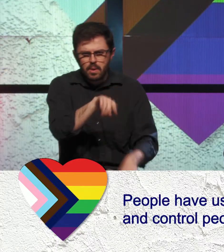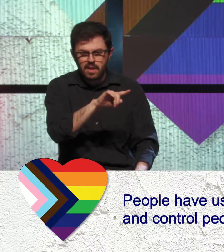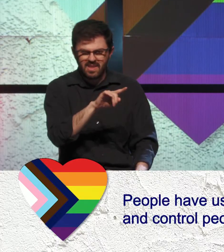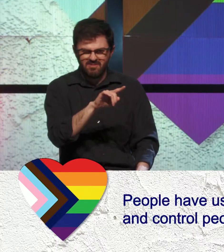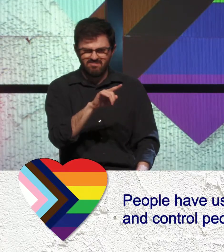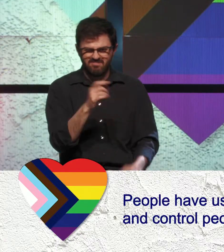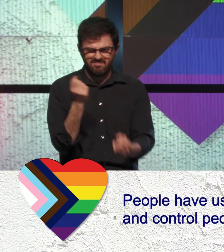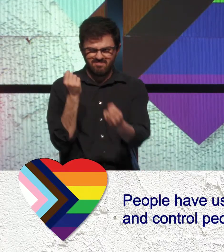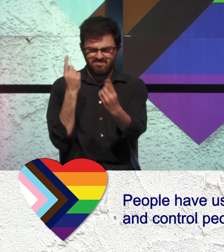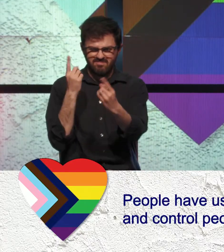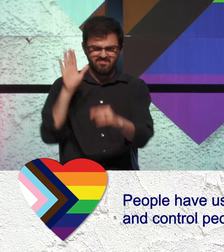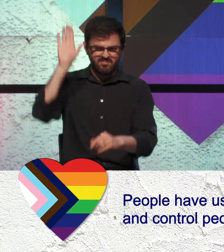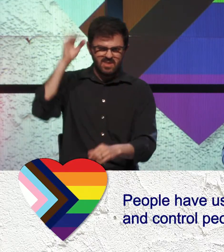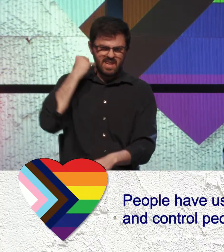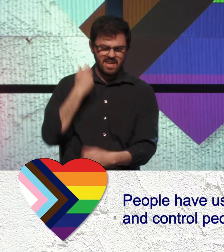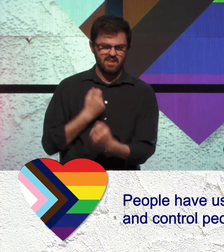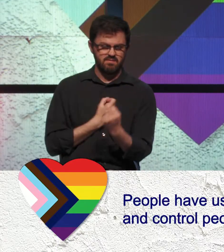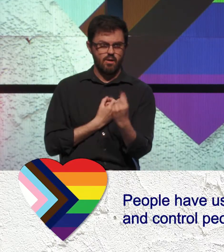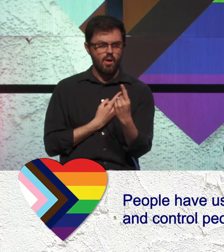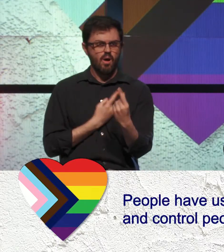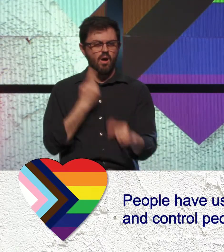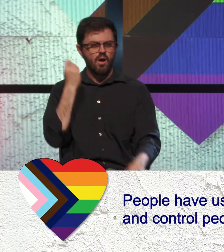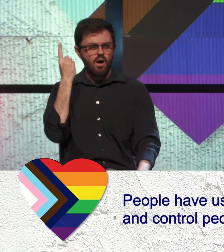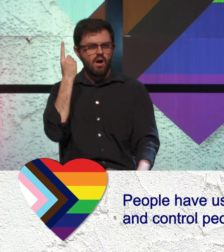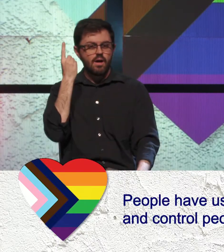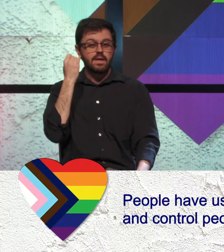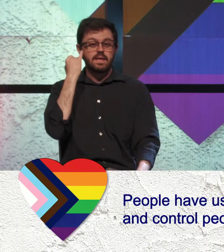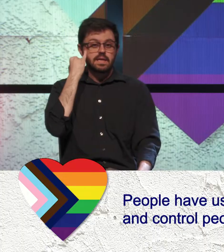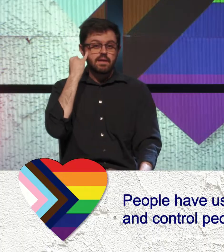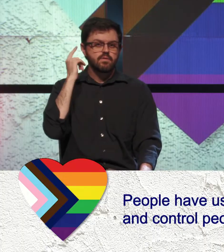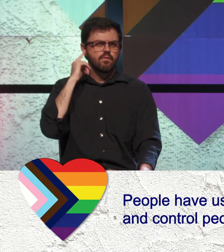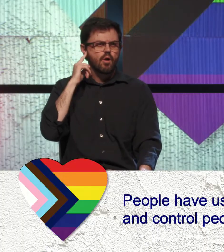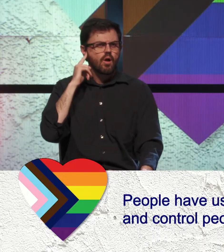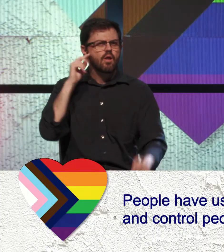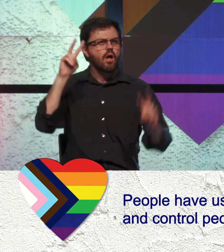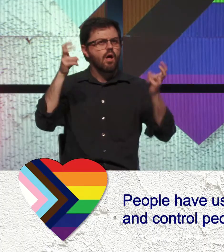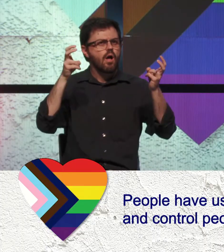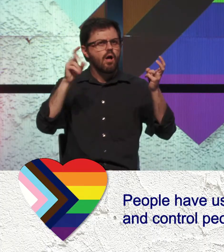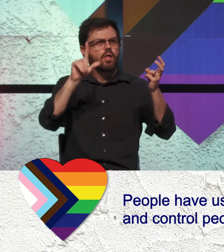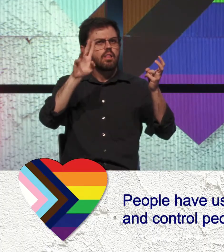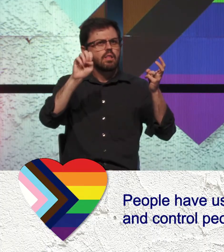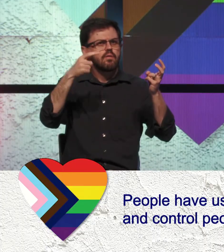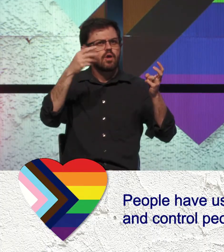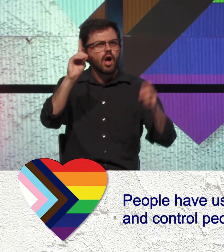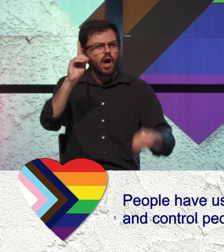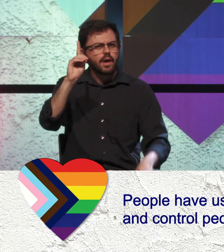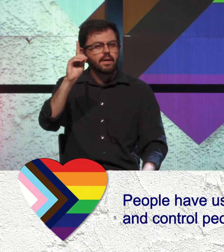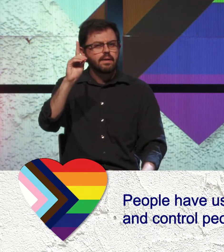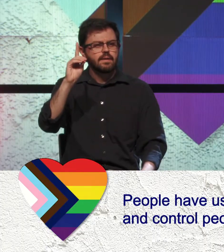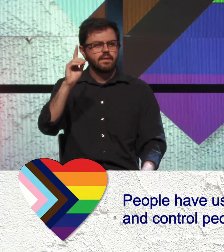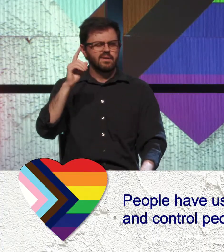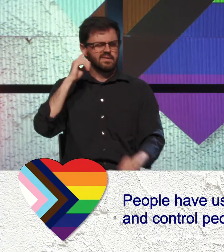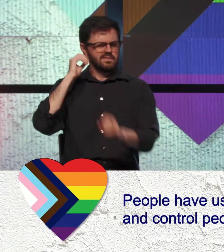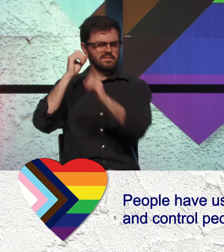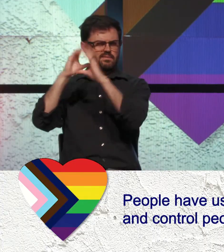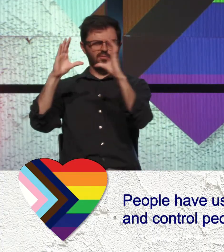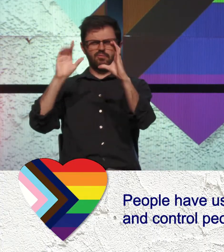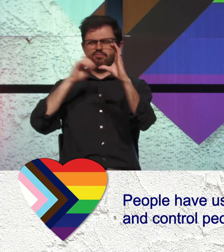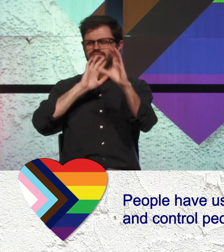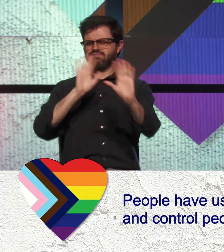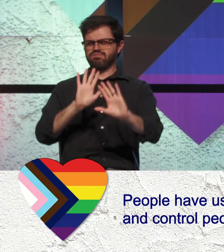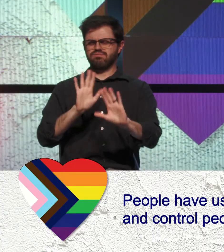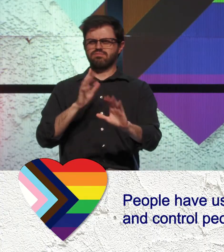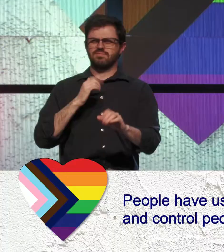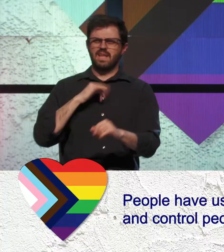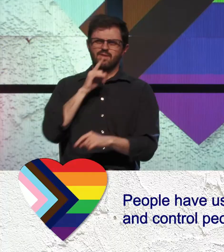bit. Right? That you've heard the phrase like love God and you felt like, well, wait a second, like this idea of loving God is really serving